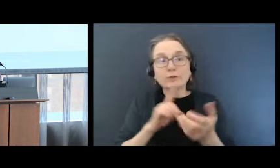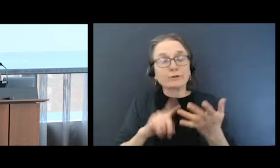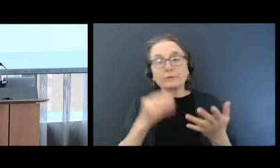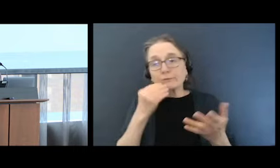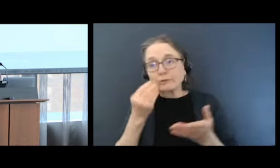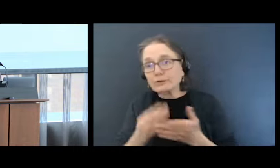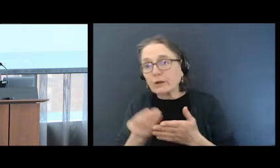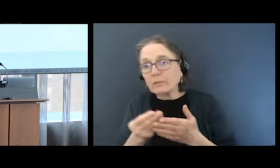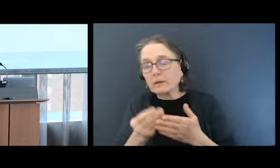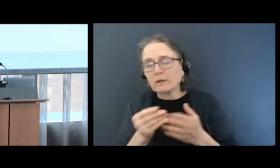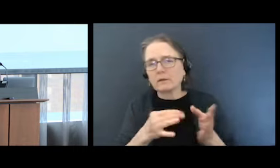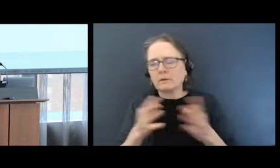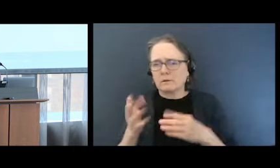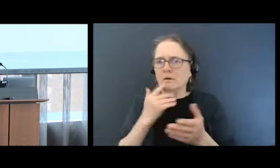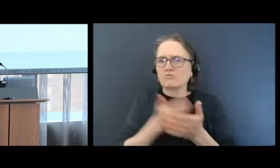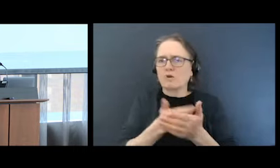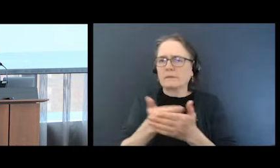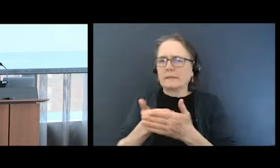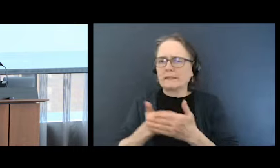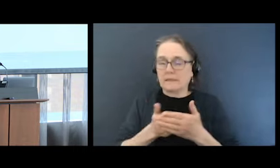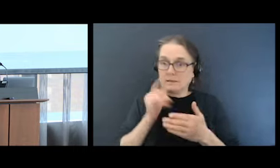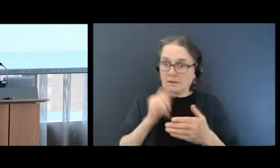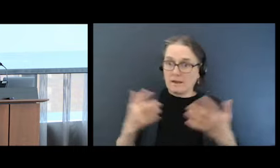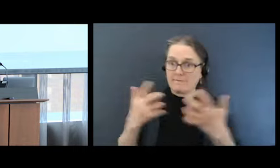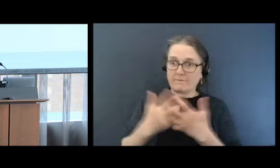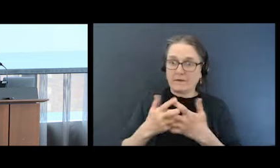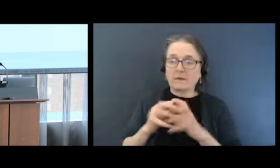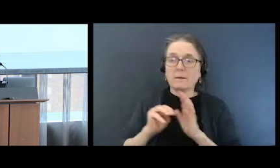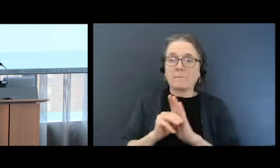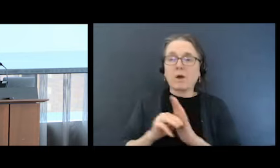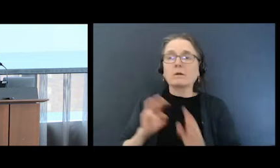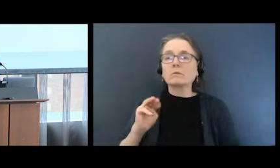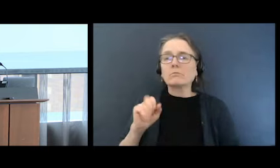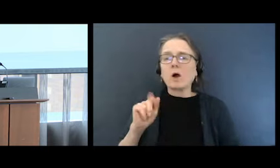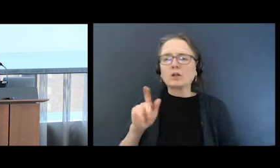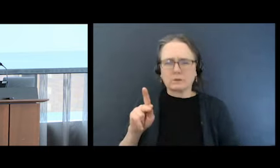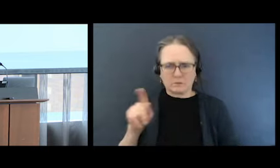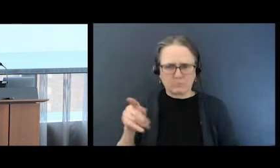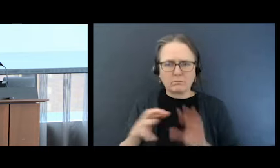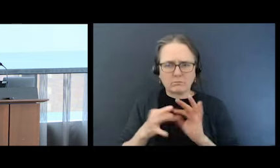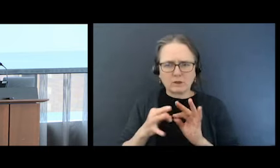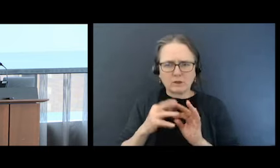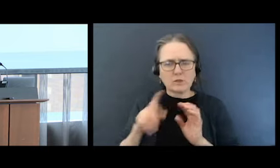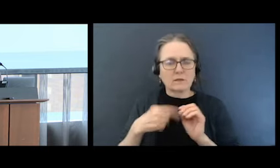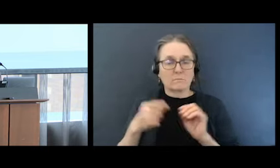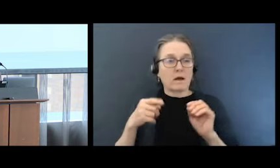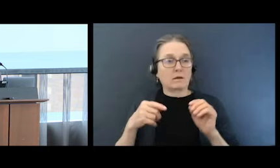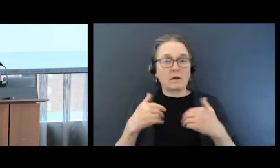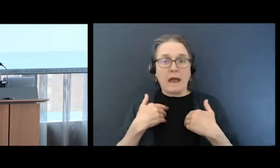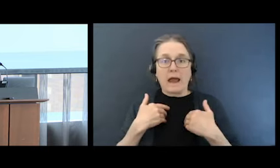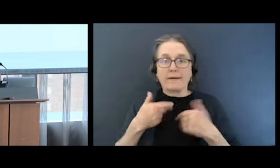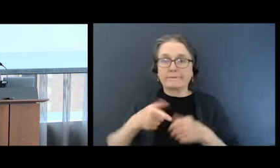fit the model that Mark suggested with access to those, or do we need to add an